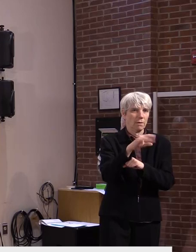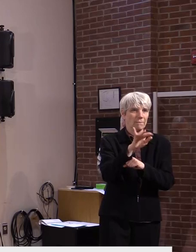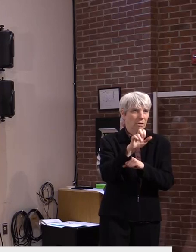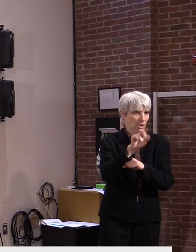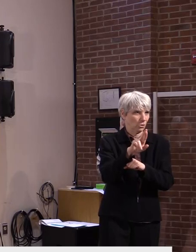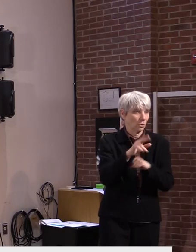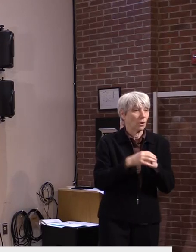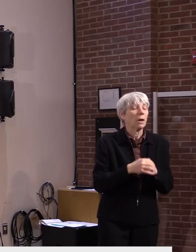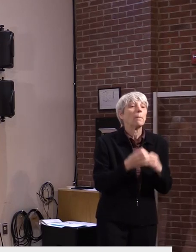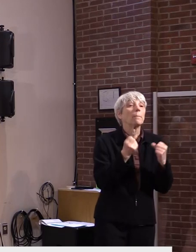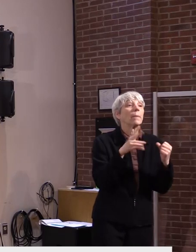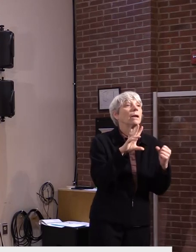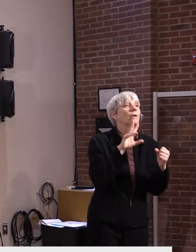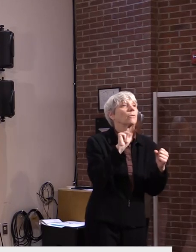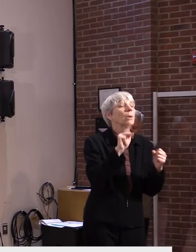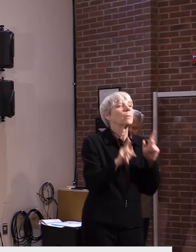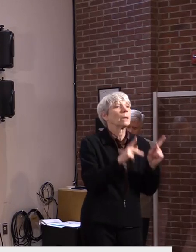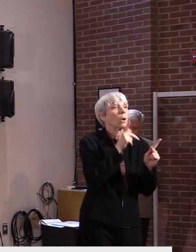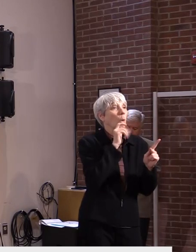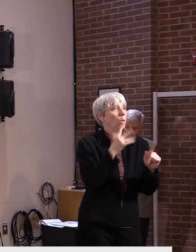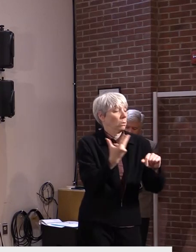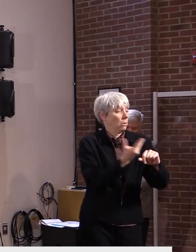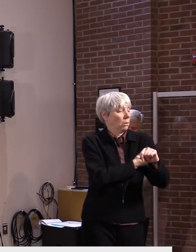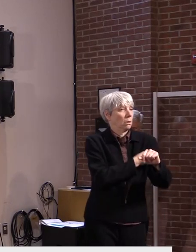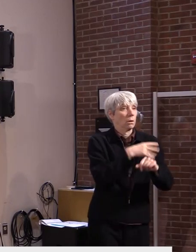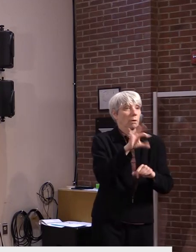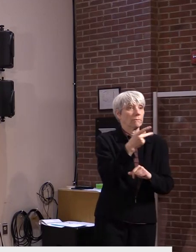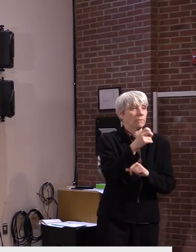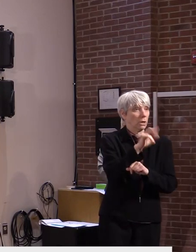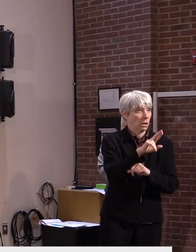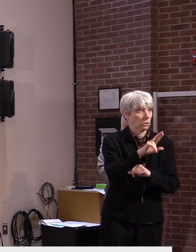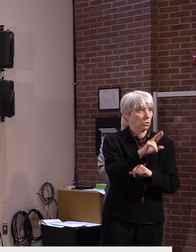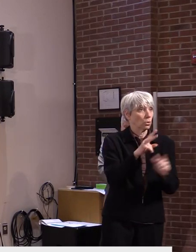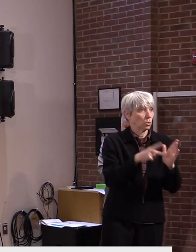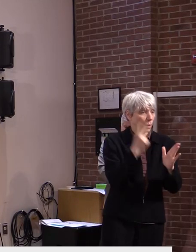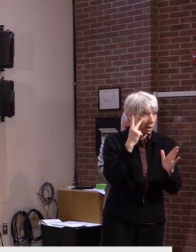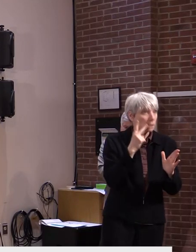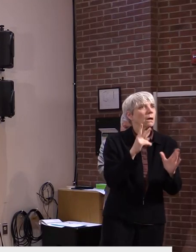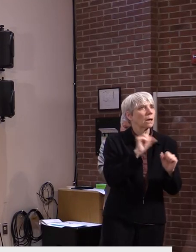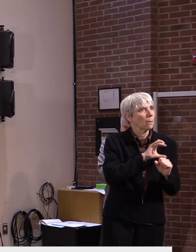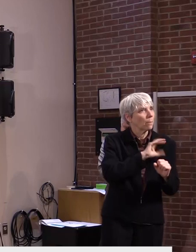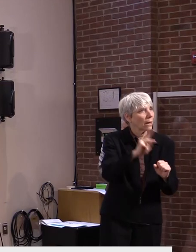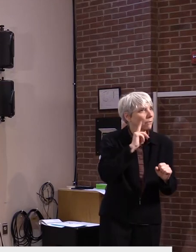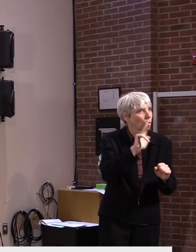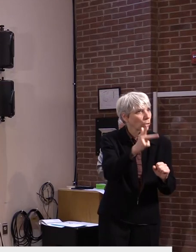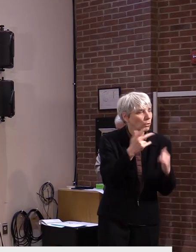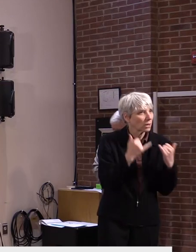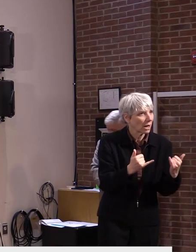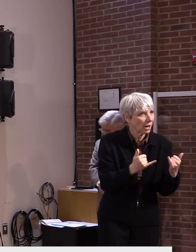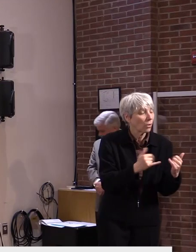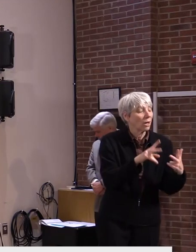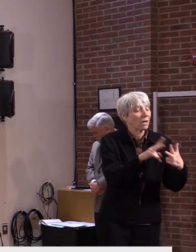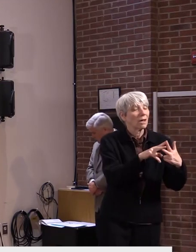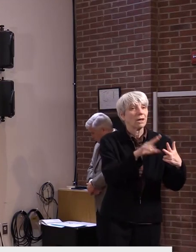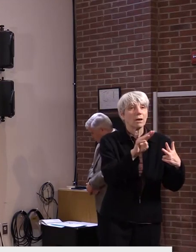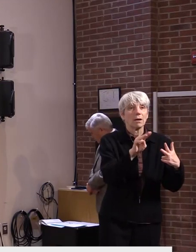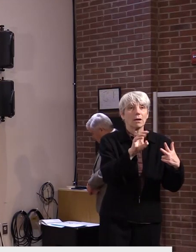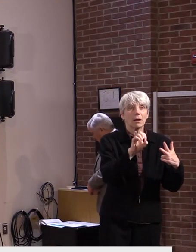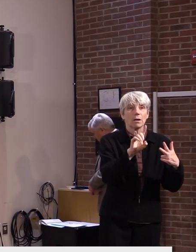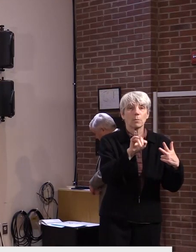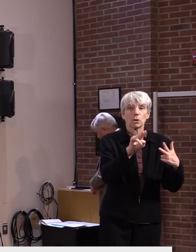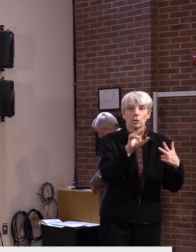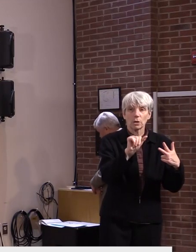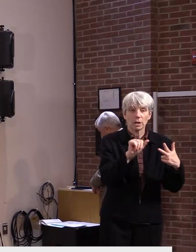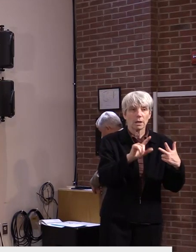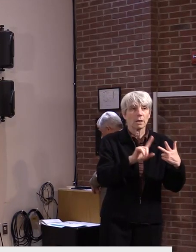receive Pfizer are eligible now, and many more who receive Moderna and Johnson & Johnson will be soon as federal